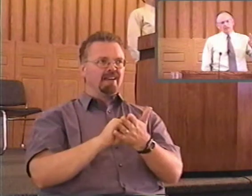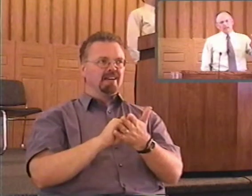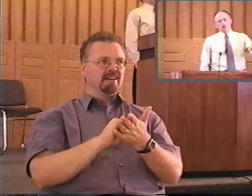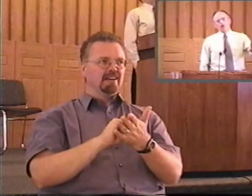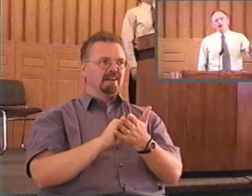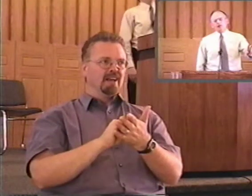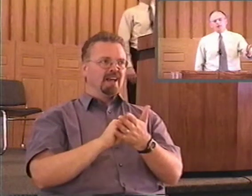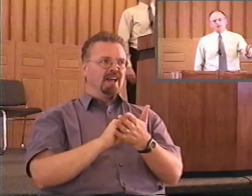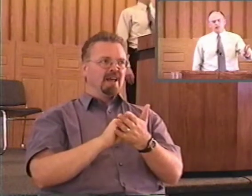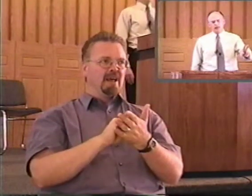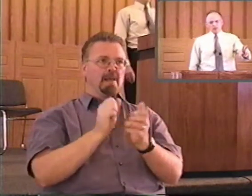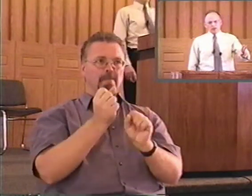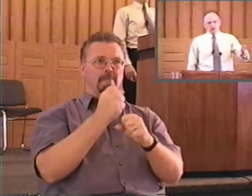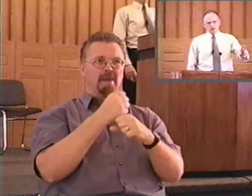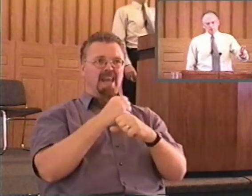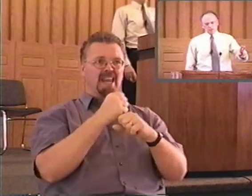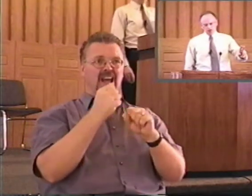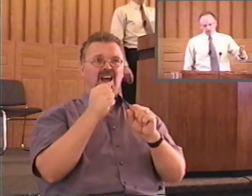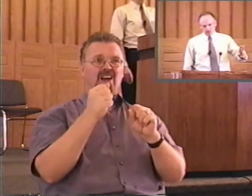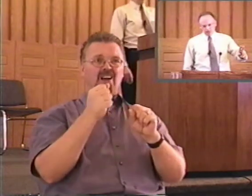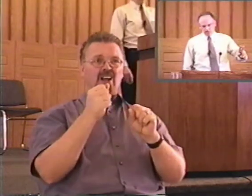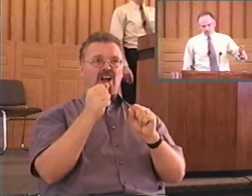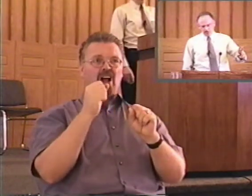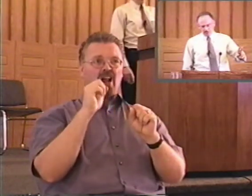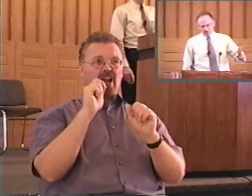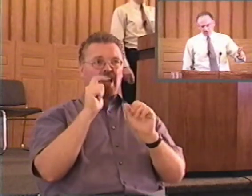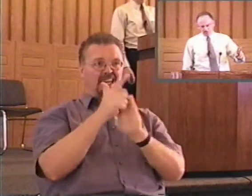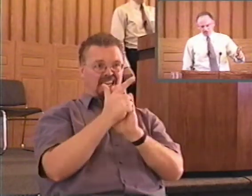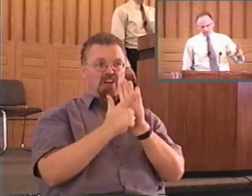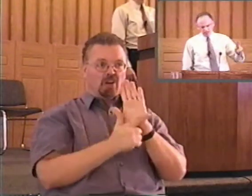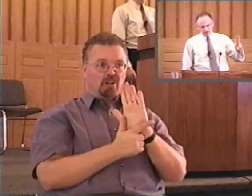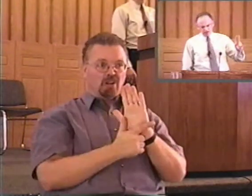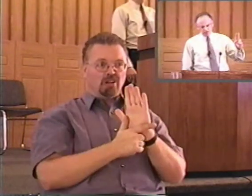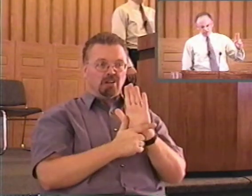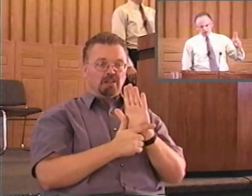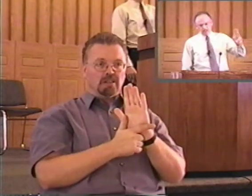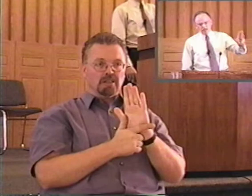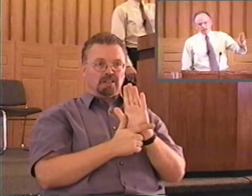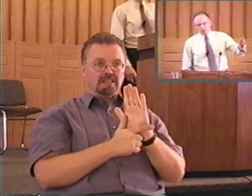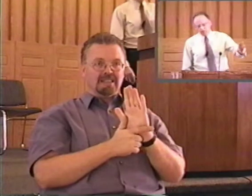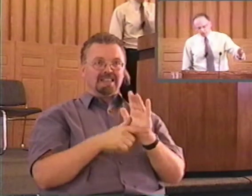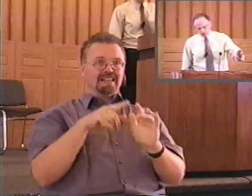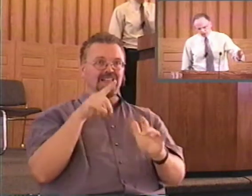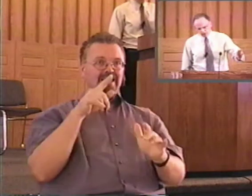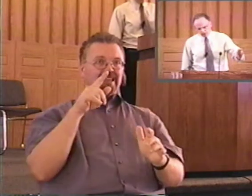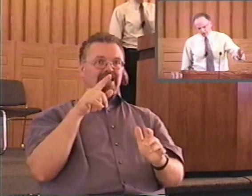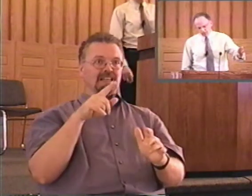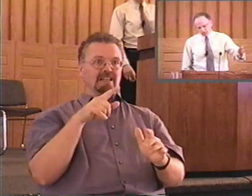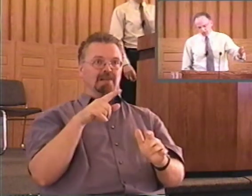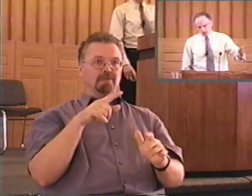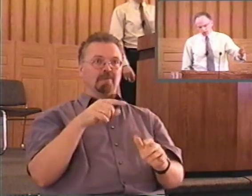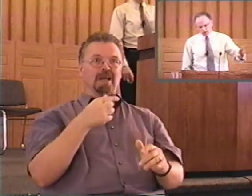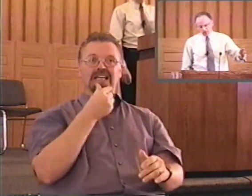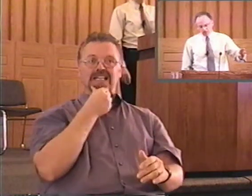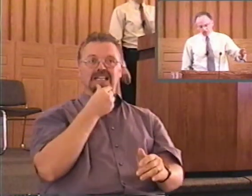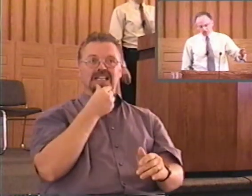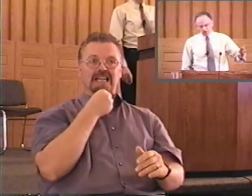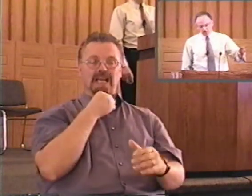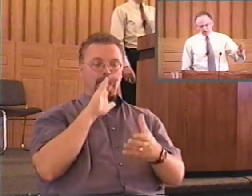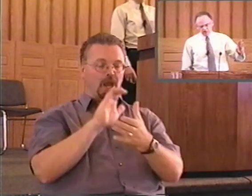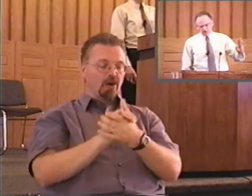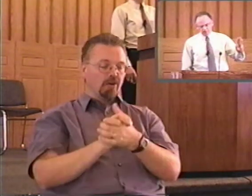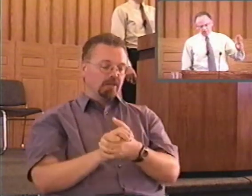who legalized same-sex marriage, as the man who decriminalized